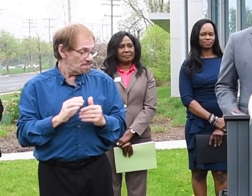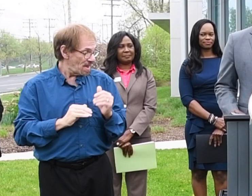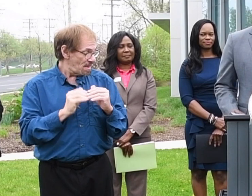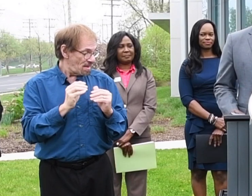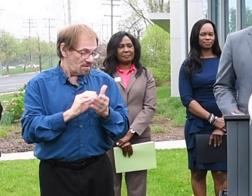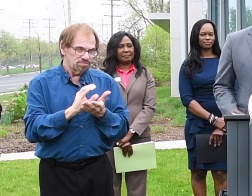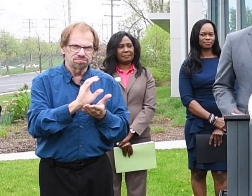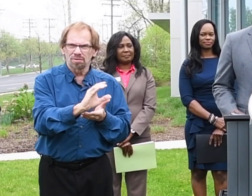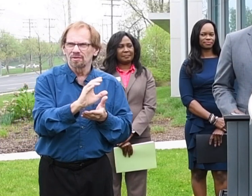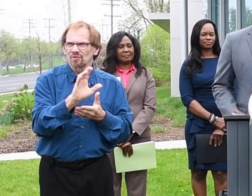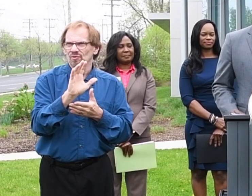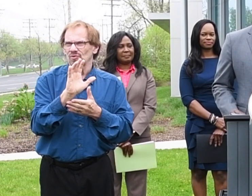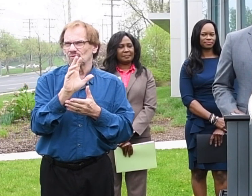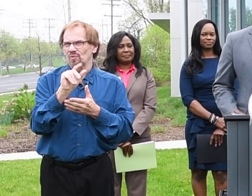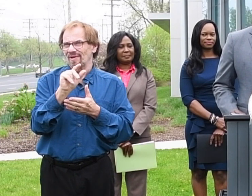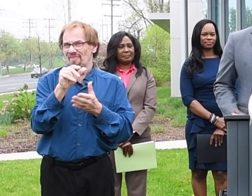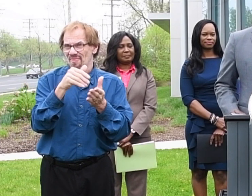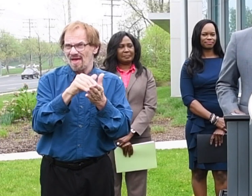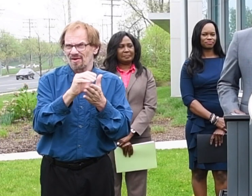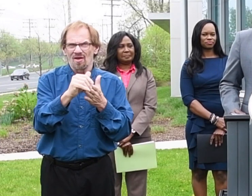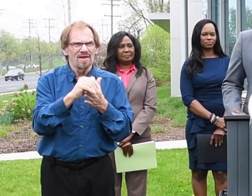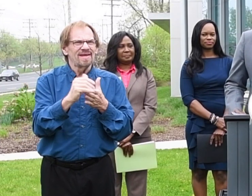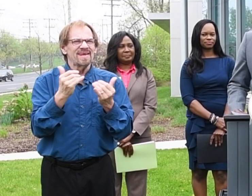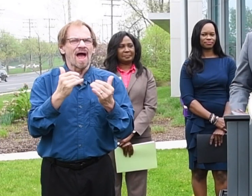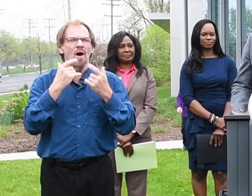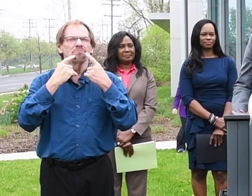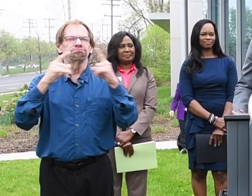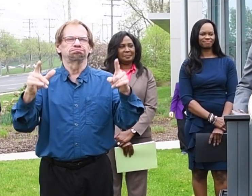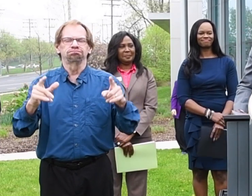$20,000, I'm thrilled to declare an additional